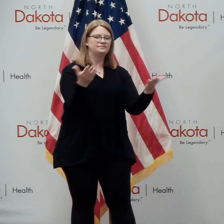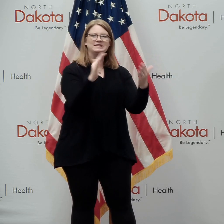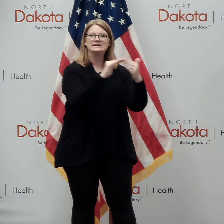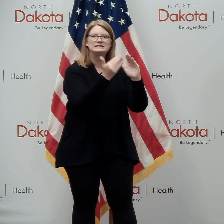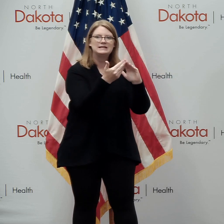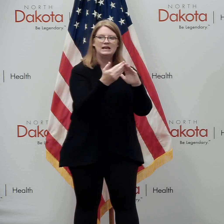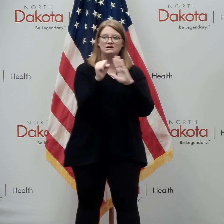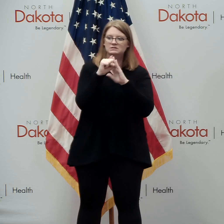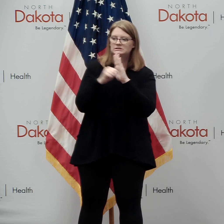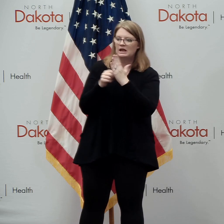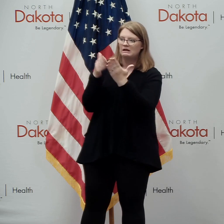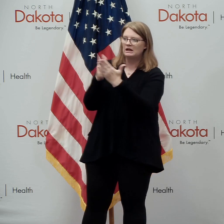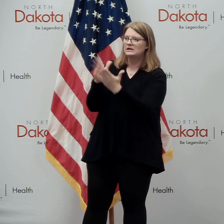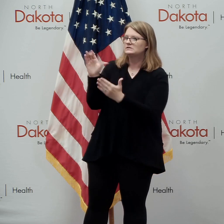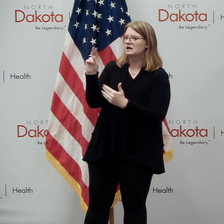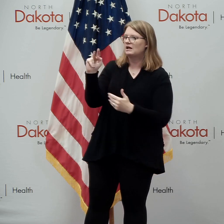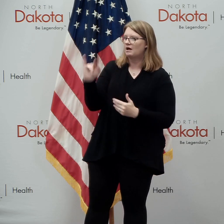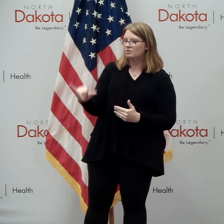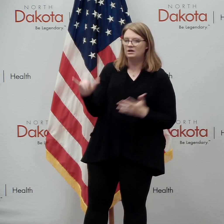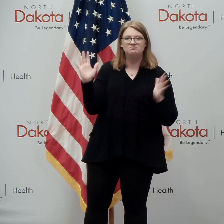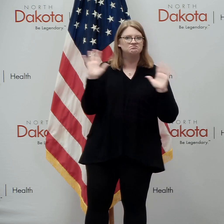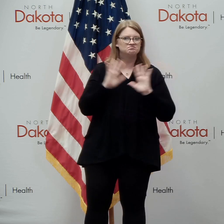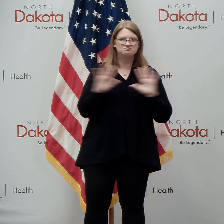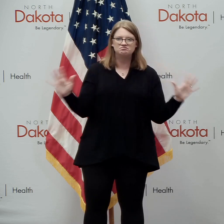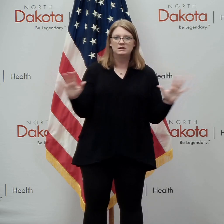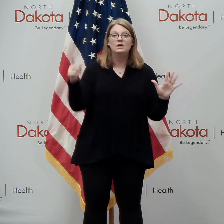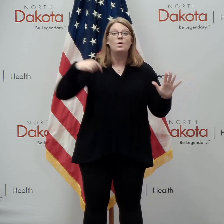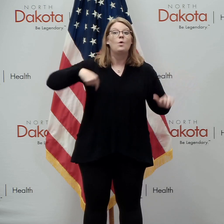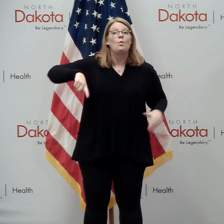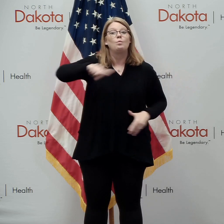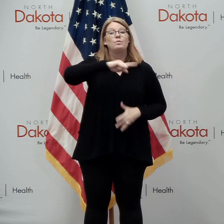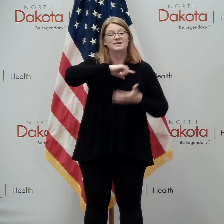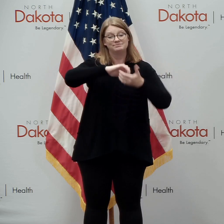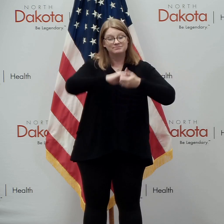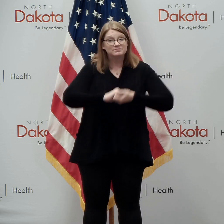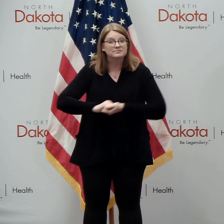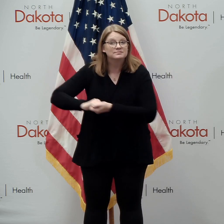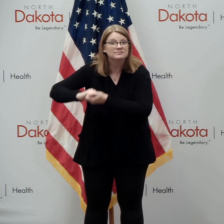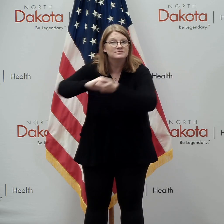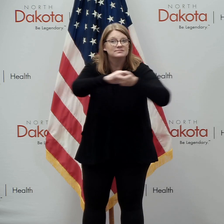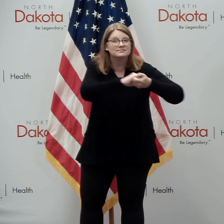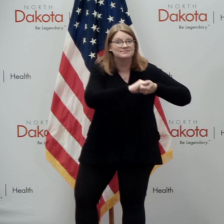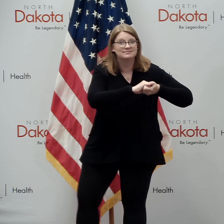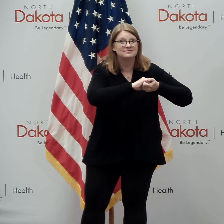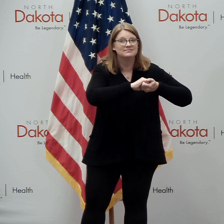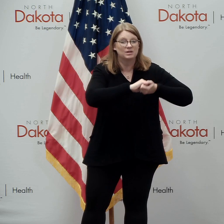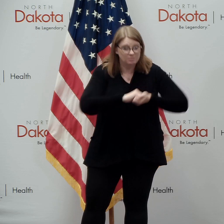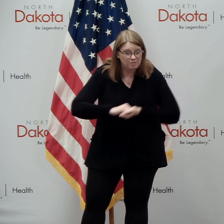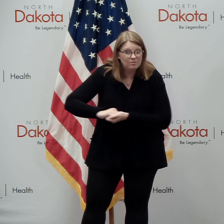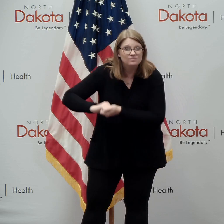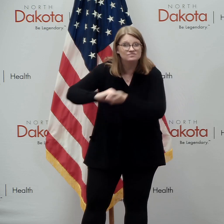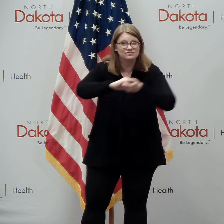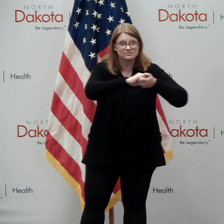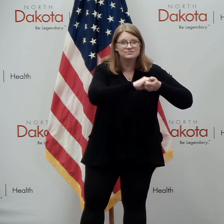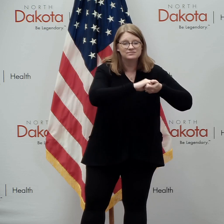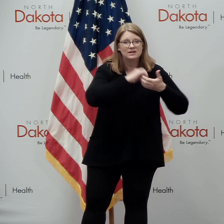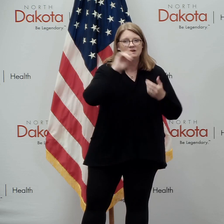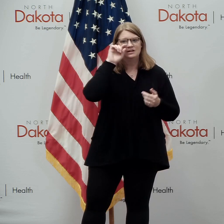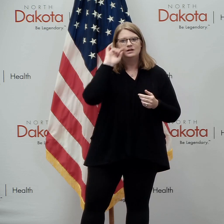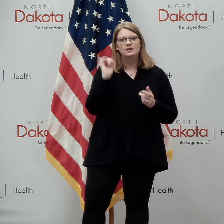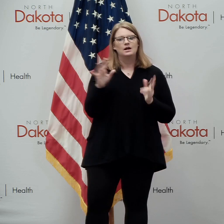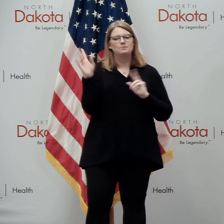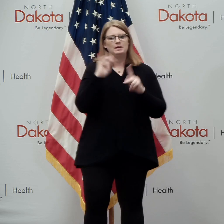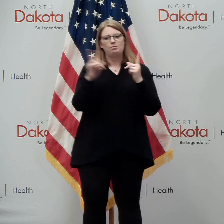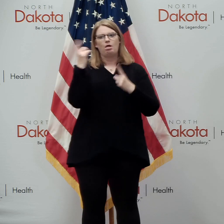city or state versus county. North Dakotans, we are all in this together, and we need to work together. People will ask me, and I'm sure it'll come up